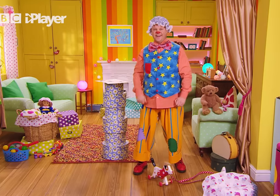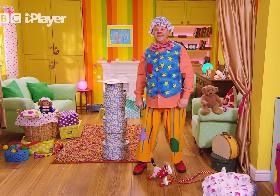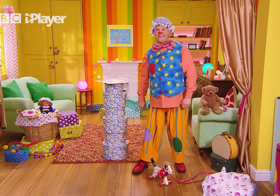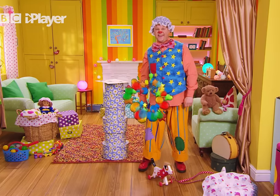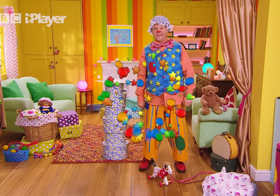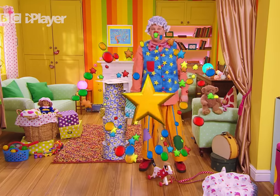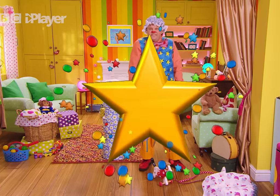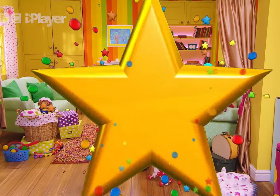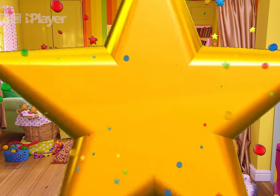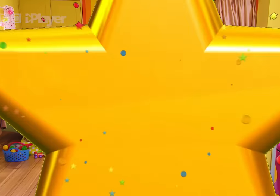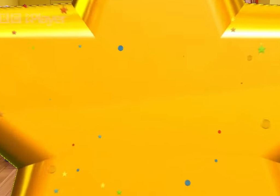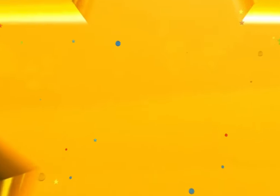and seeking.